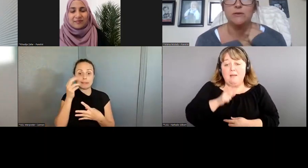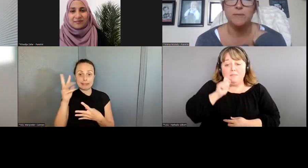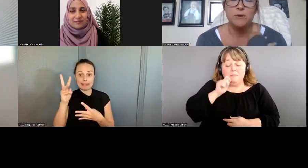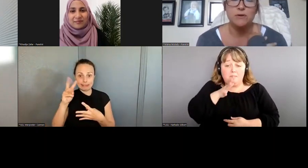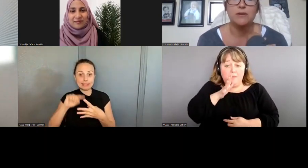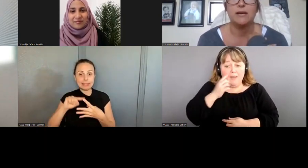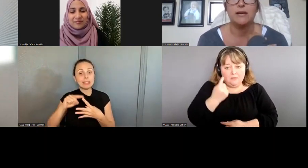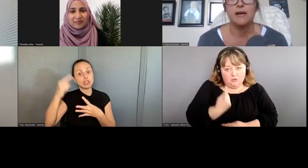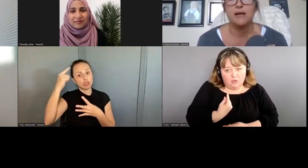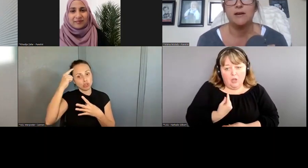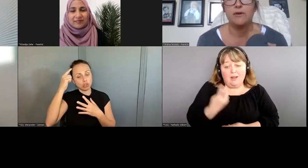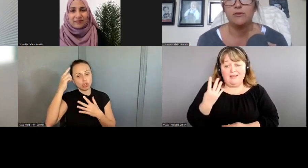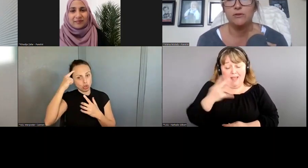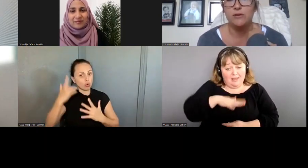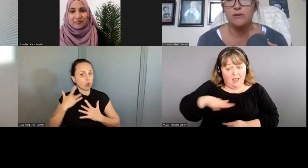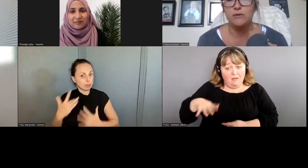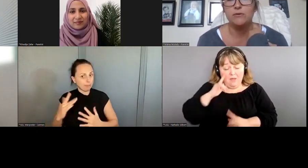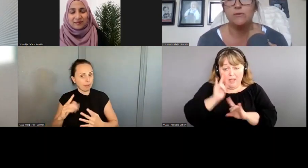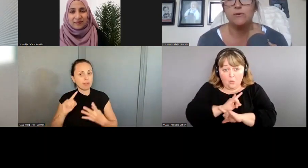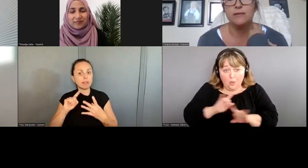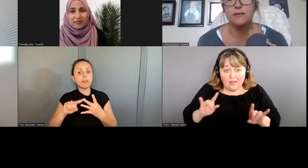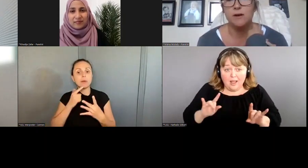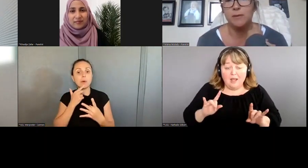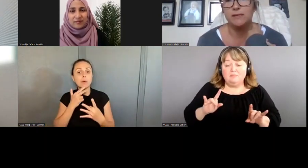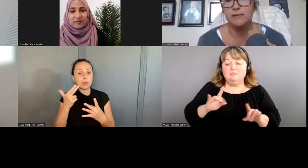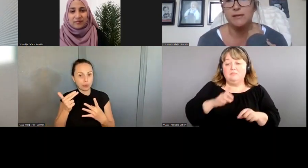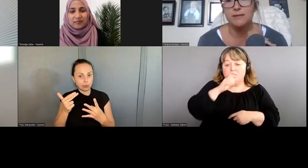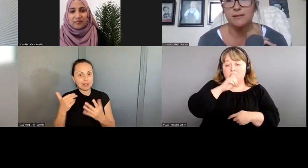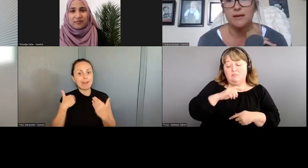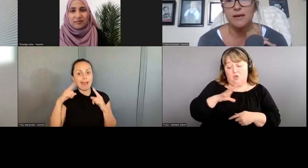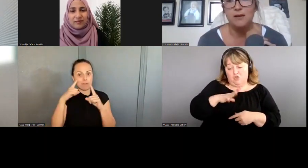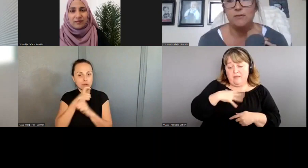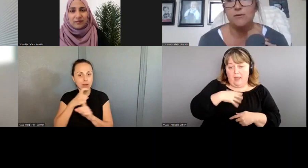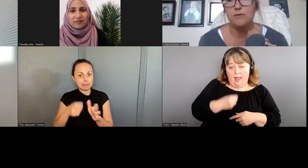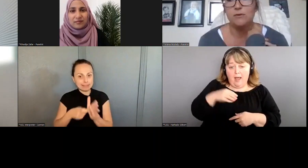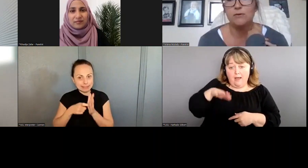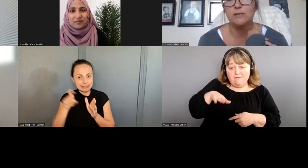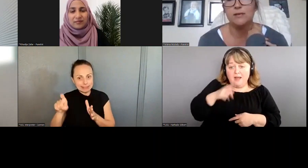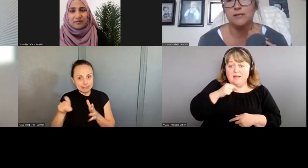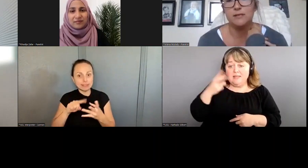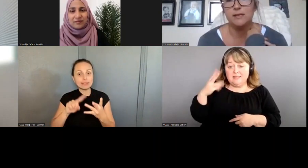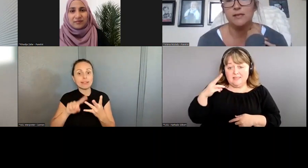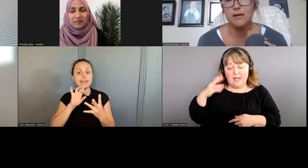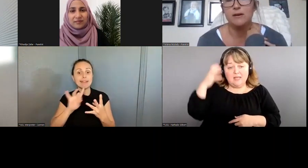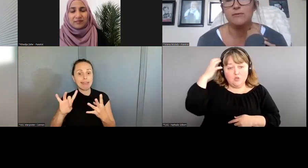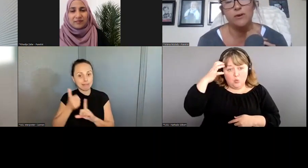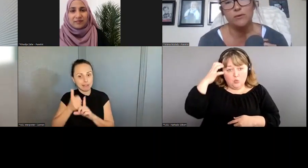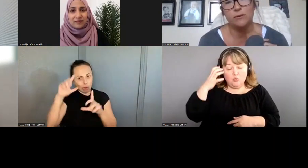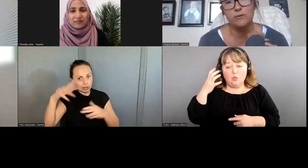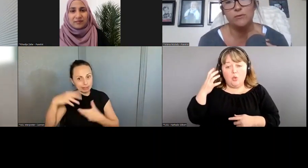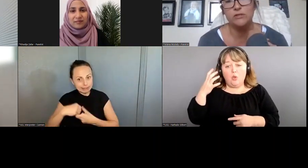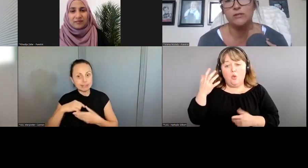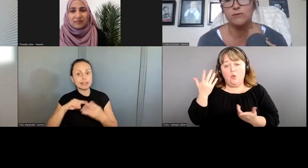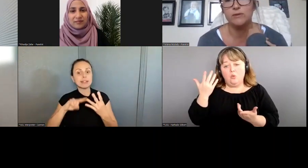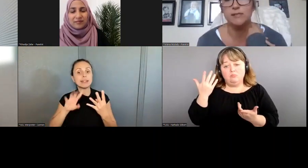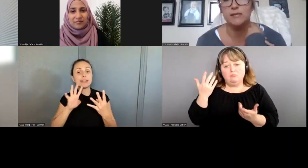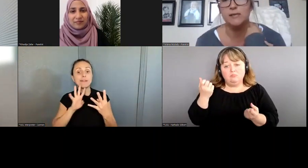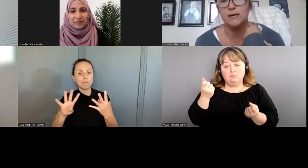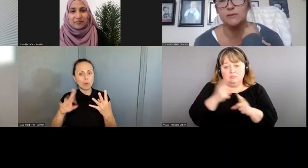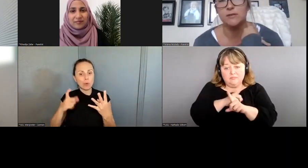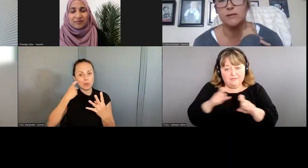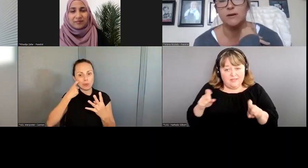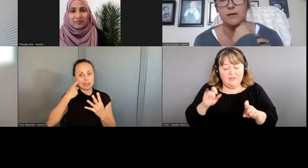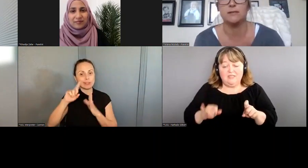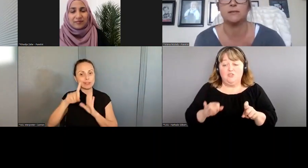is neurotypical, and I have a 13-year-old who has complex needs, an 8-year-old who is autistic, and a 4-year-old who was just